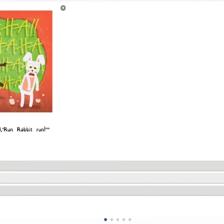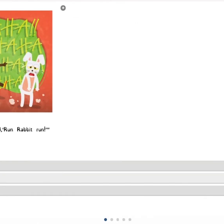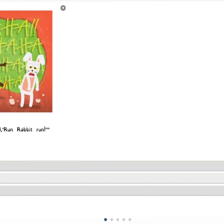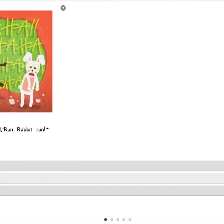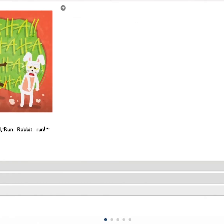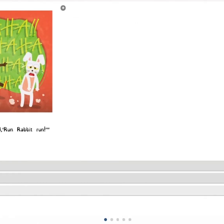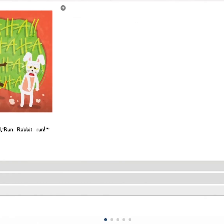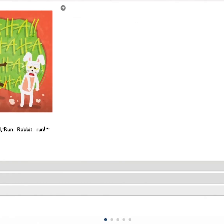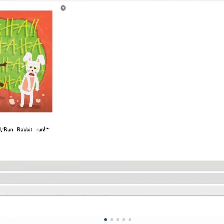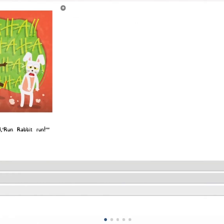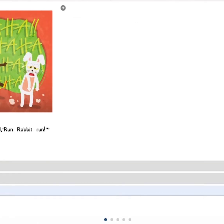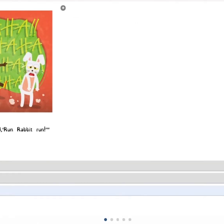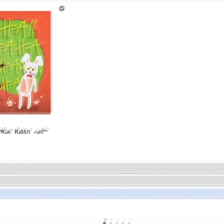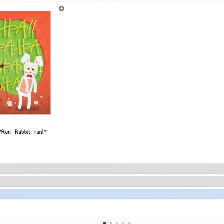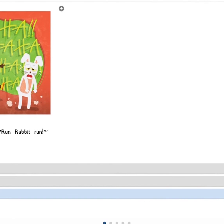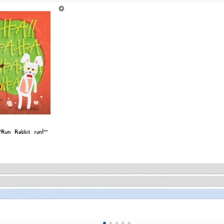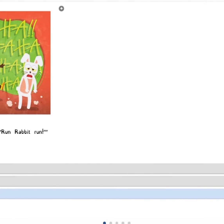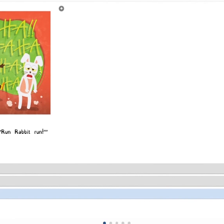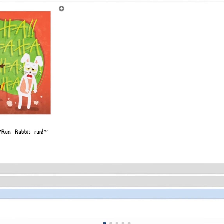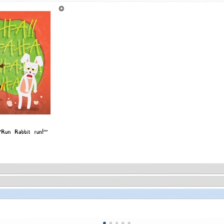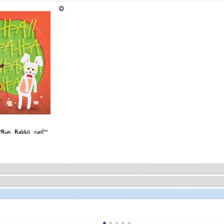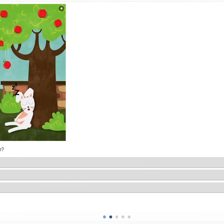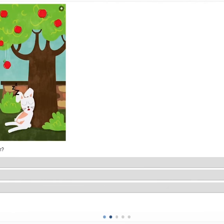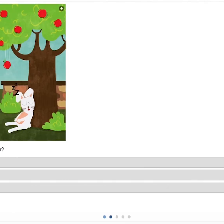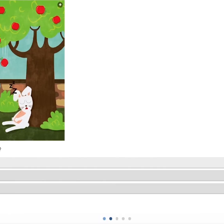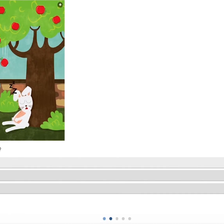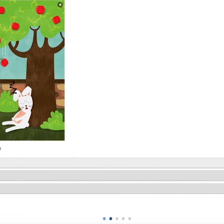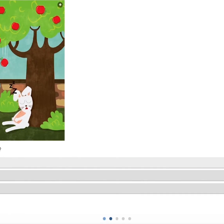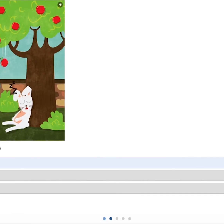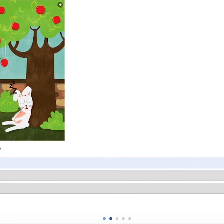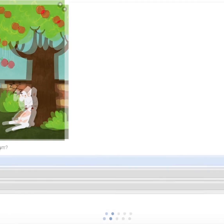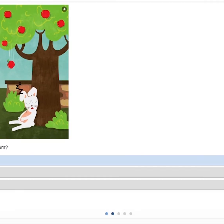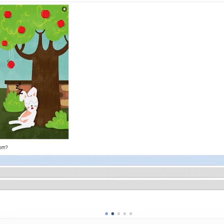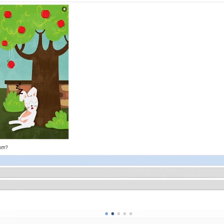Visit ekitabu.com/TV and try it today.